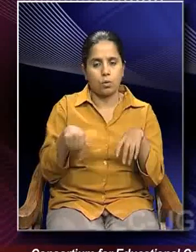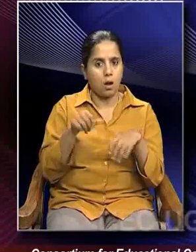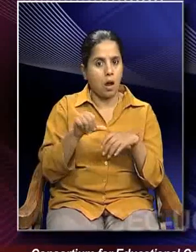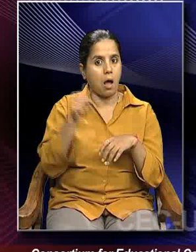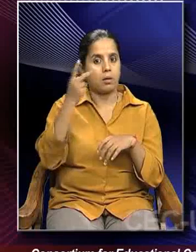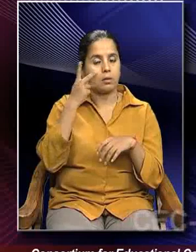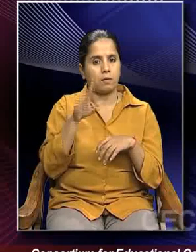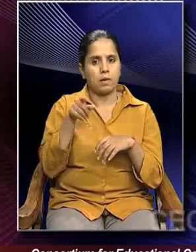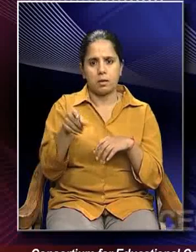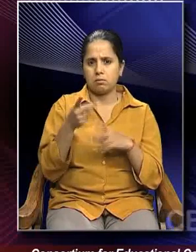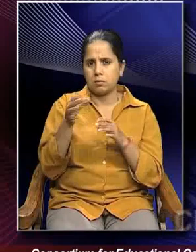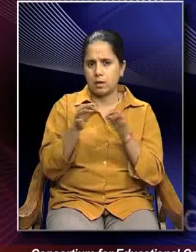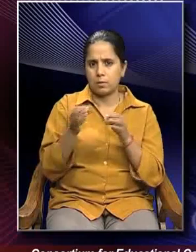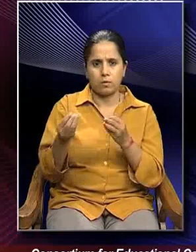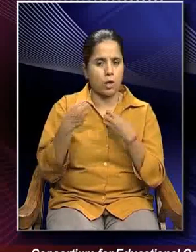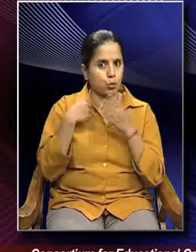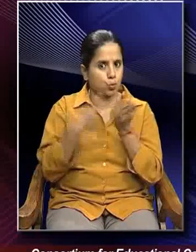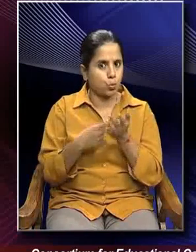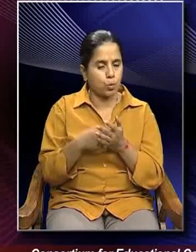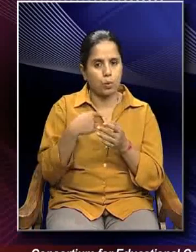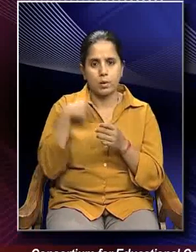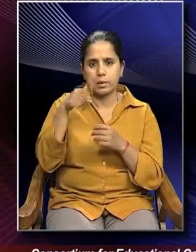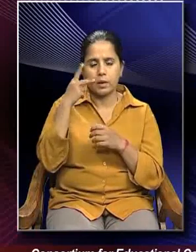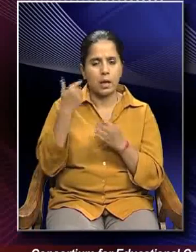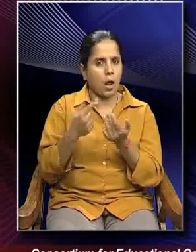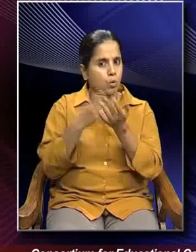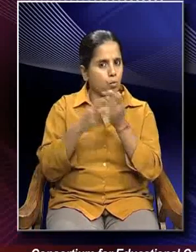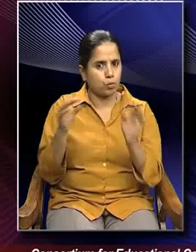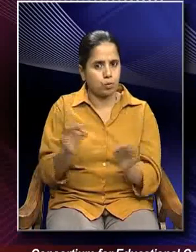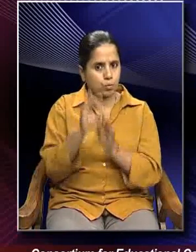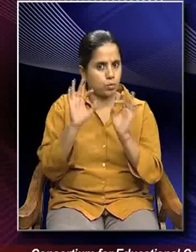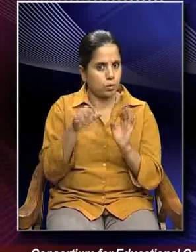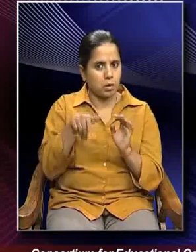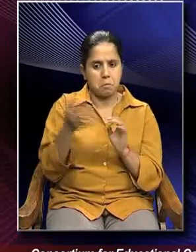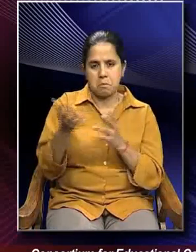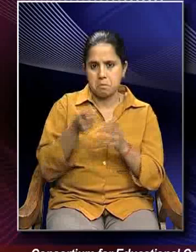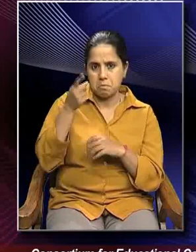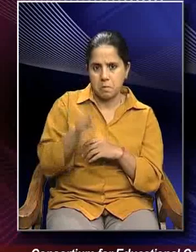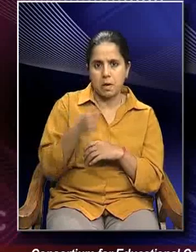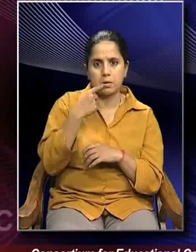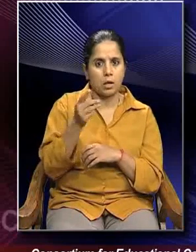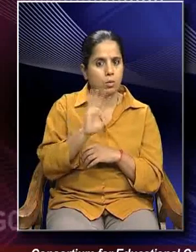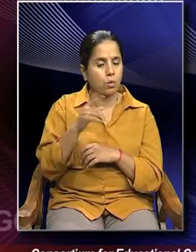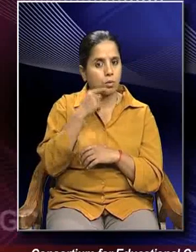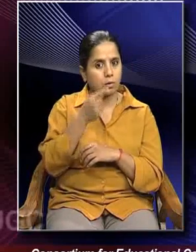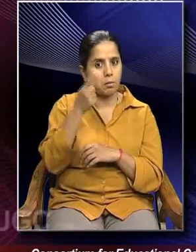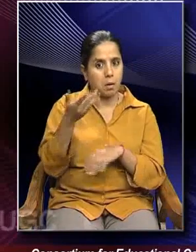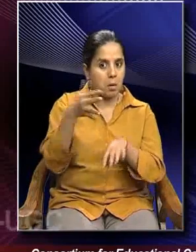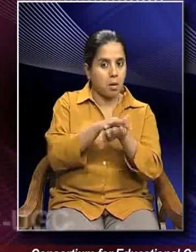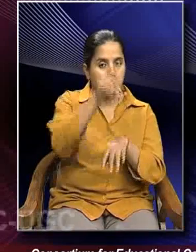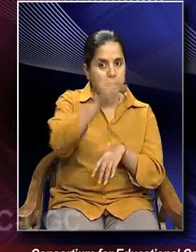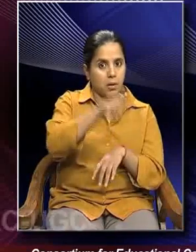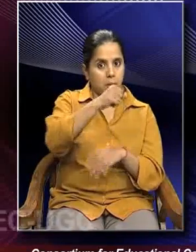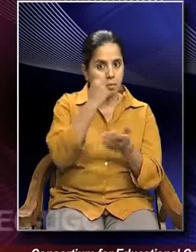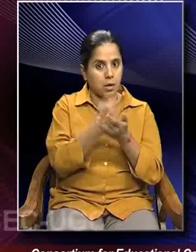explicitly stated or defined rule. So there is no rule and there is no binding on the members on the individual to